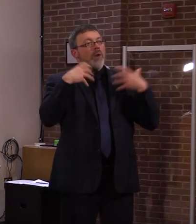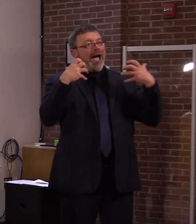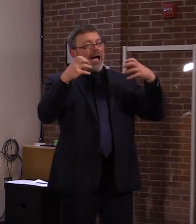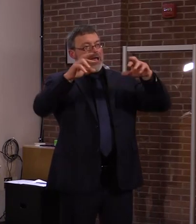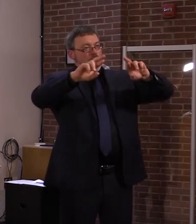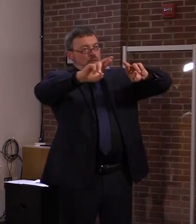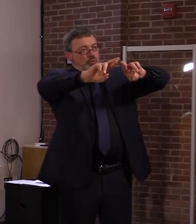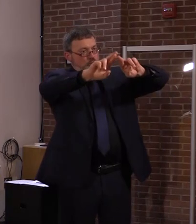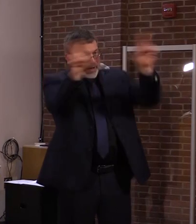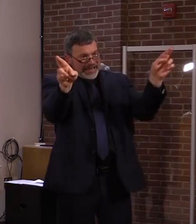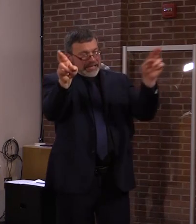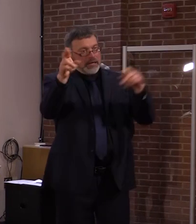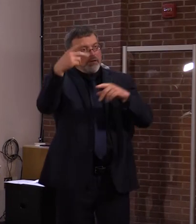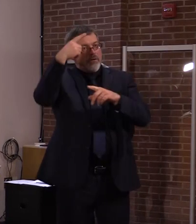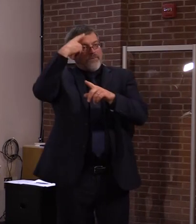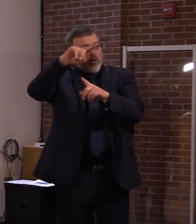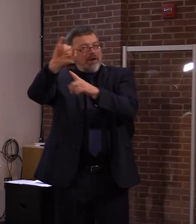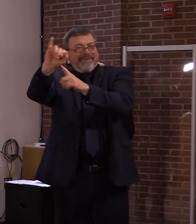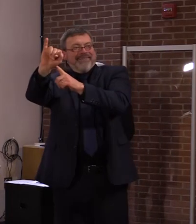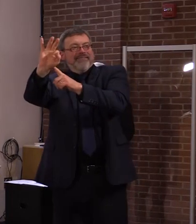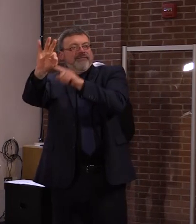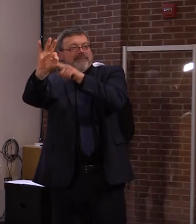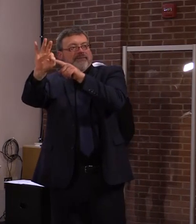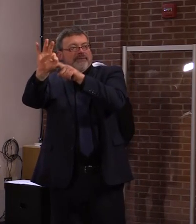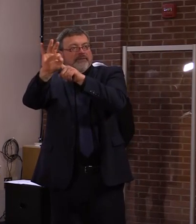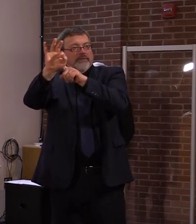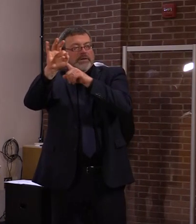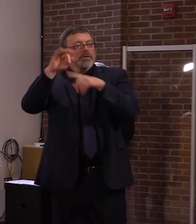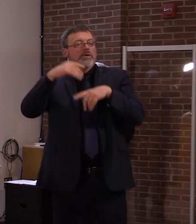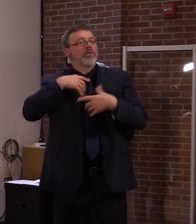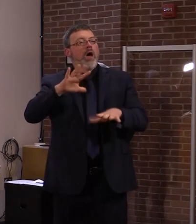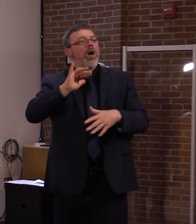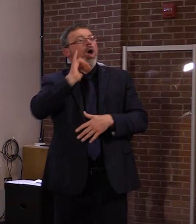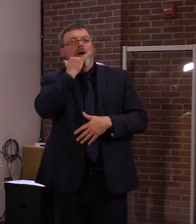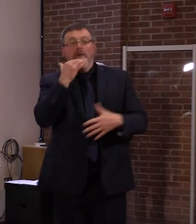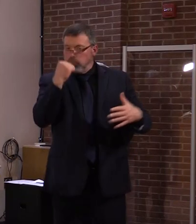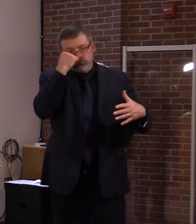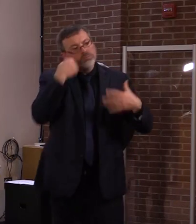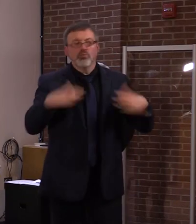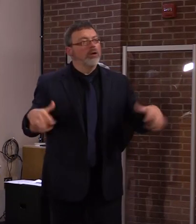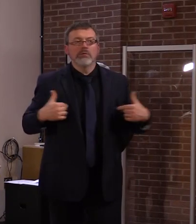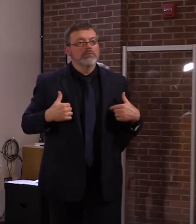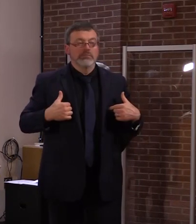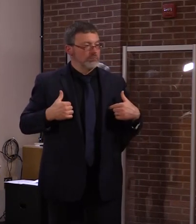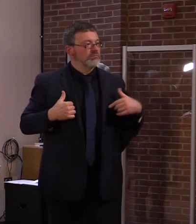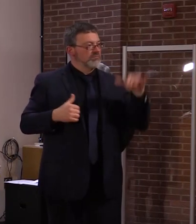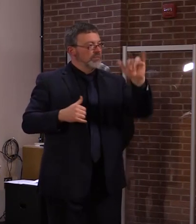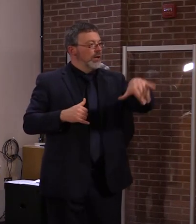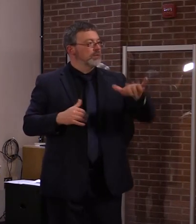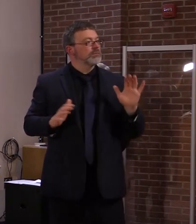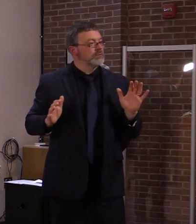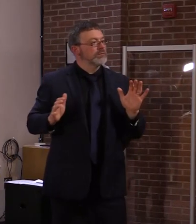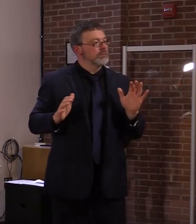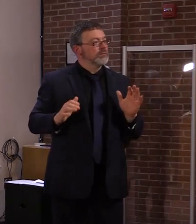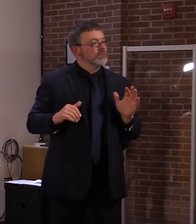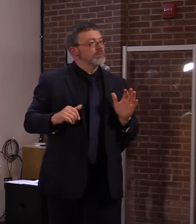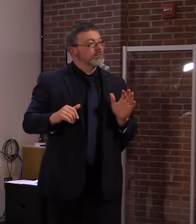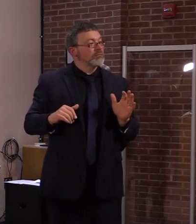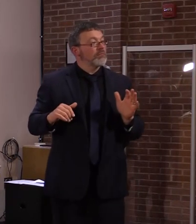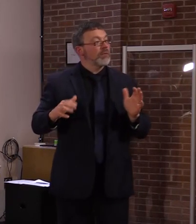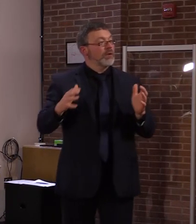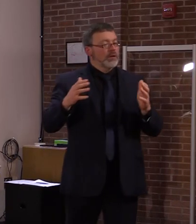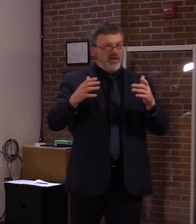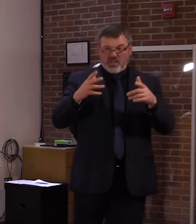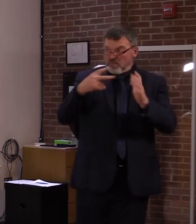modeling, when you say that it's showing that we'll get there, I don't think that's accurate. I believe all of the